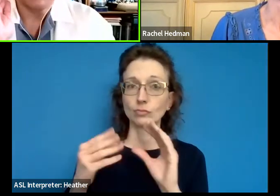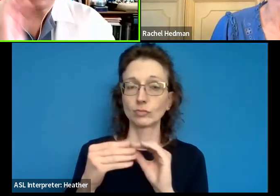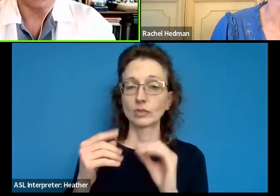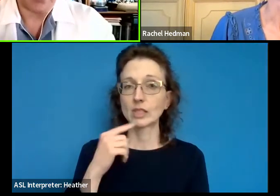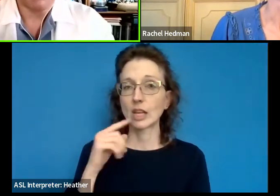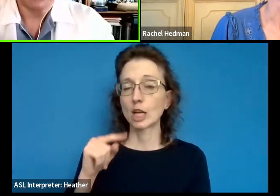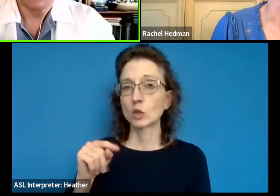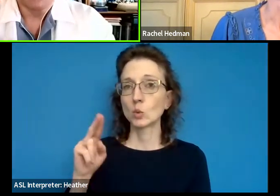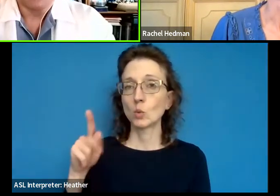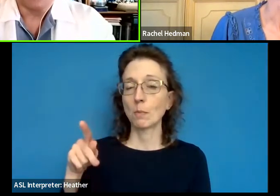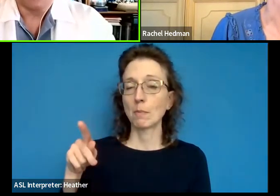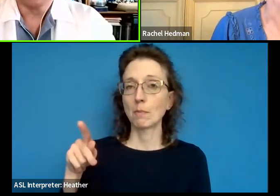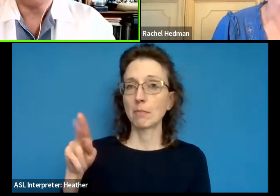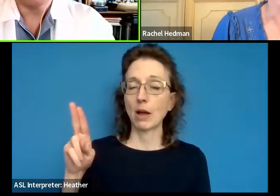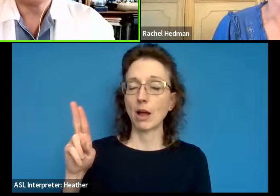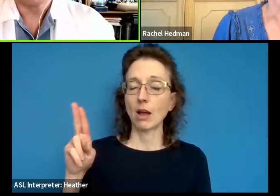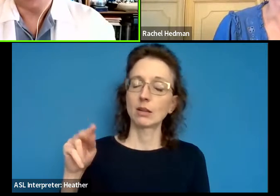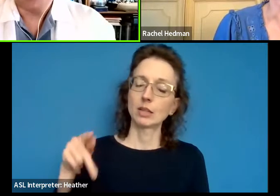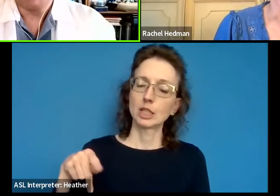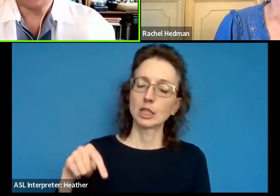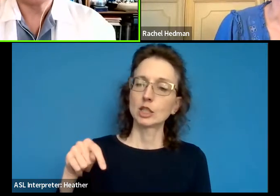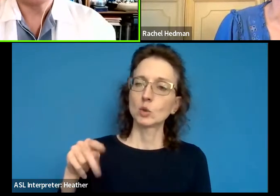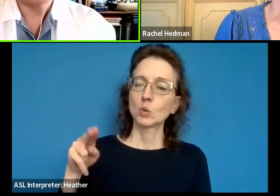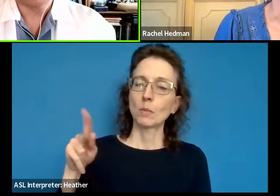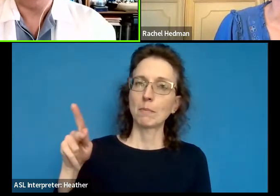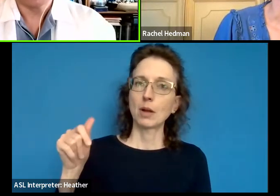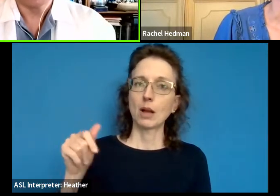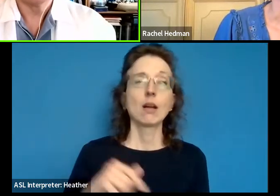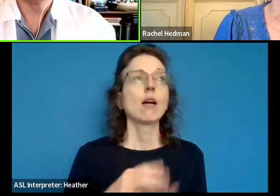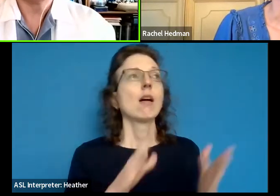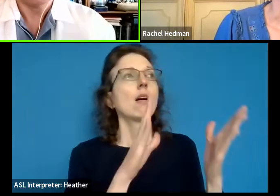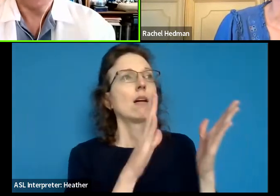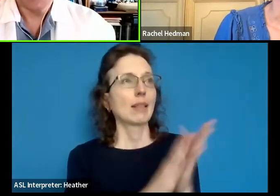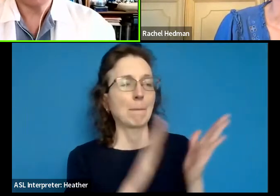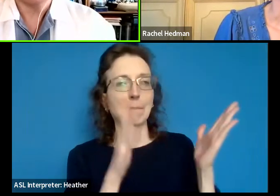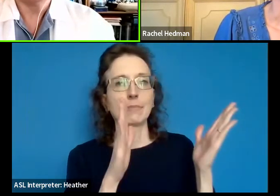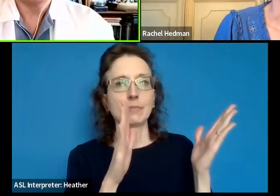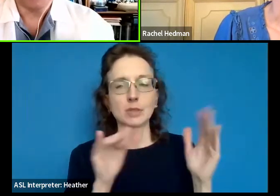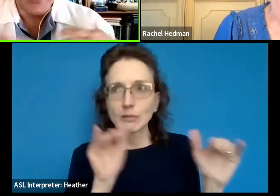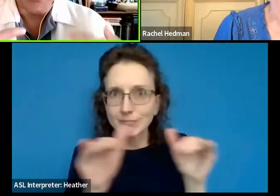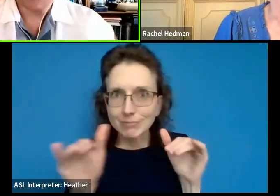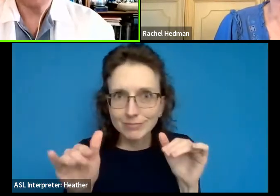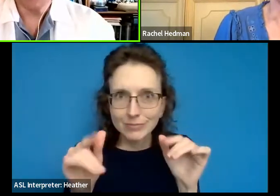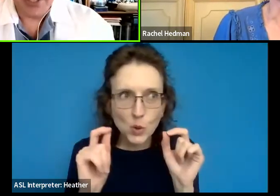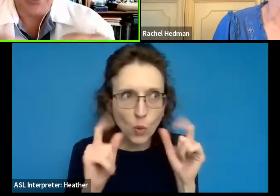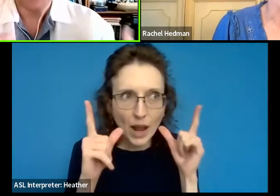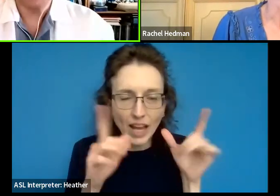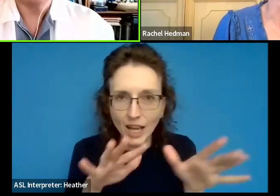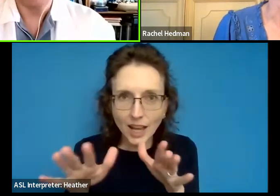then everyone would clap as a way of sort of kind of making sure that your audience is awake and that they're